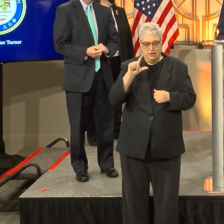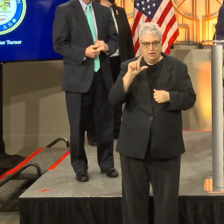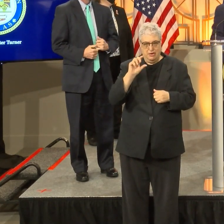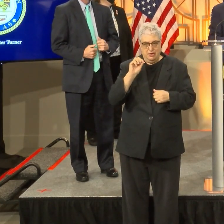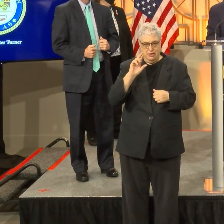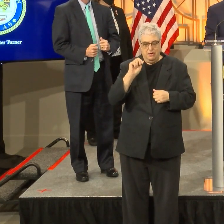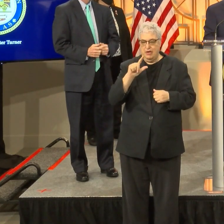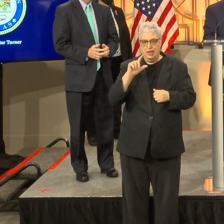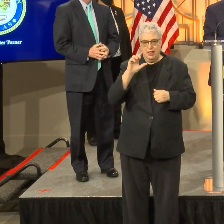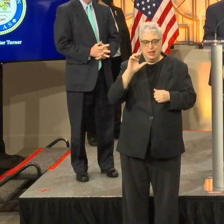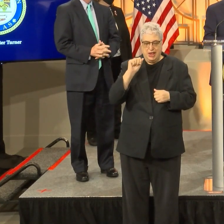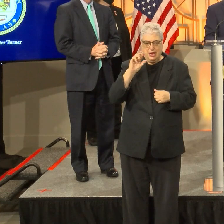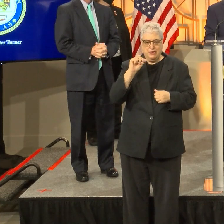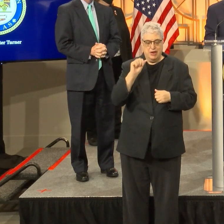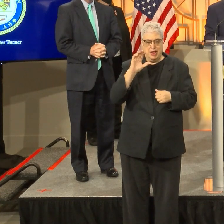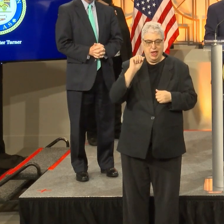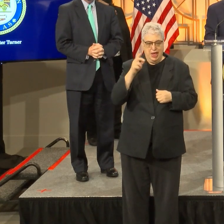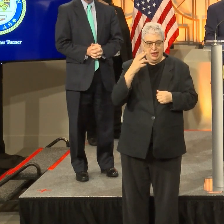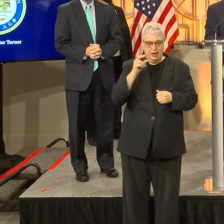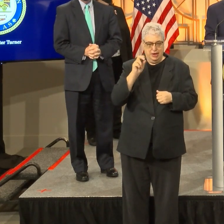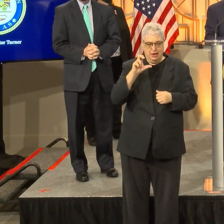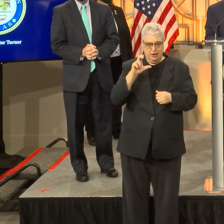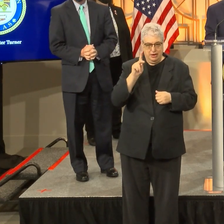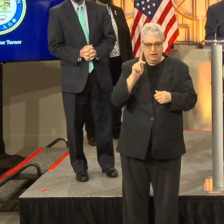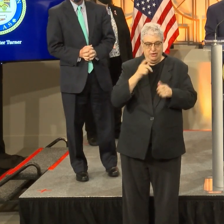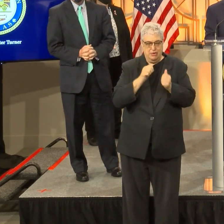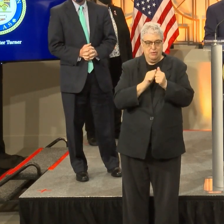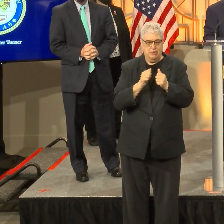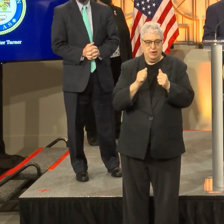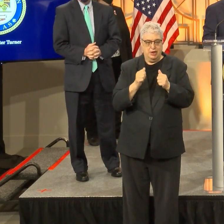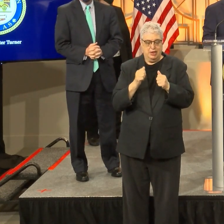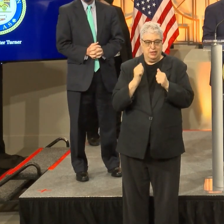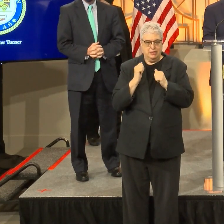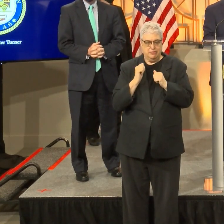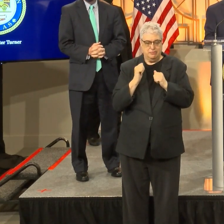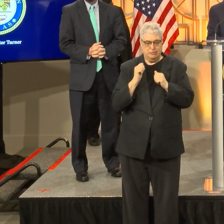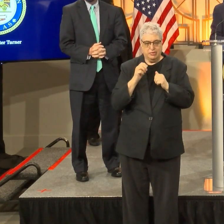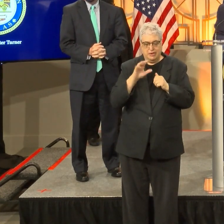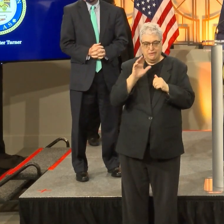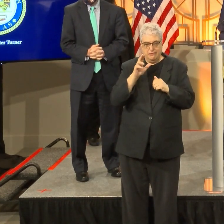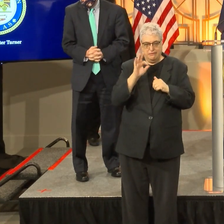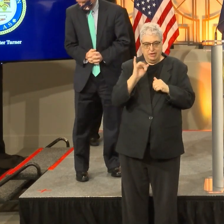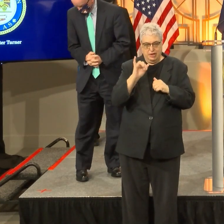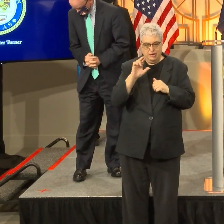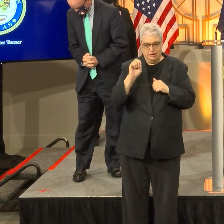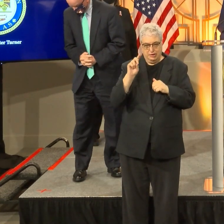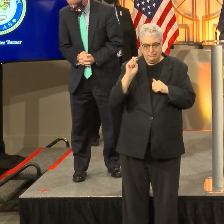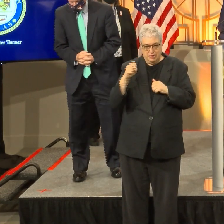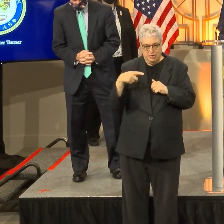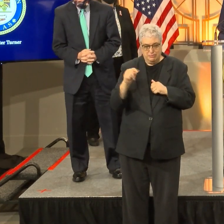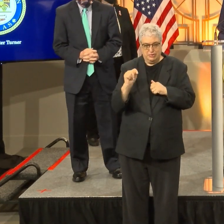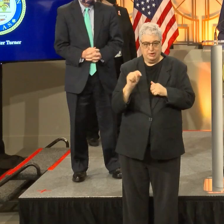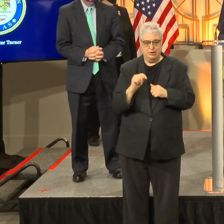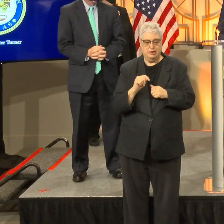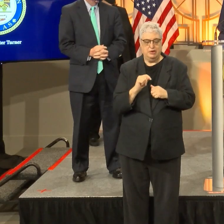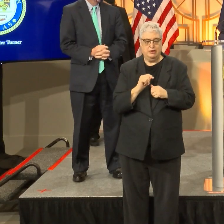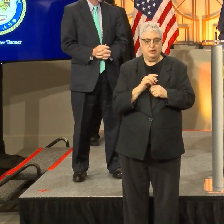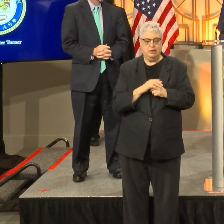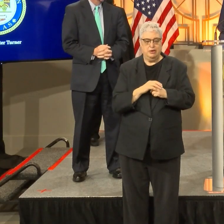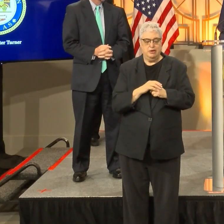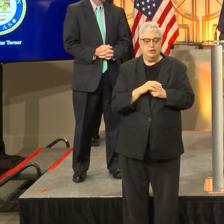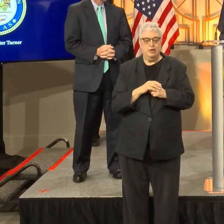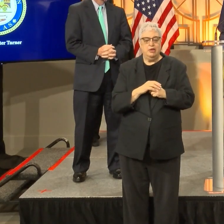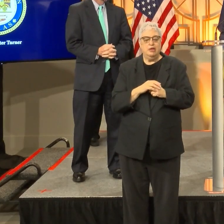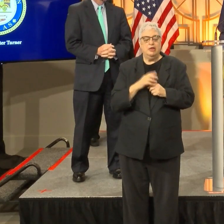of Public Work, Chief Pena with the Fire Department, and Dr. Purse. The Houston